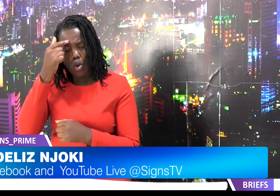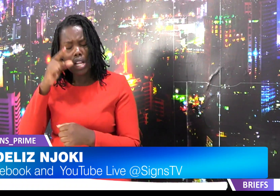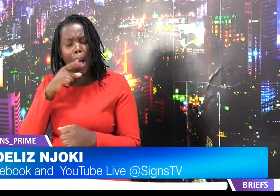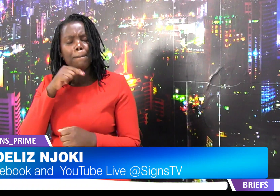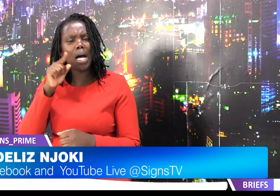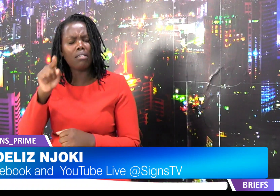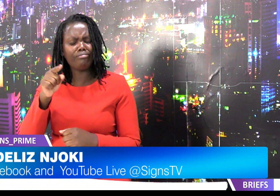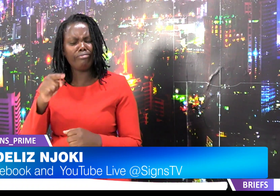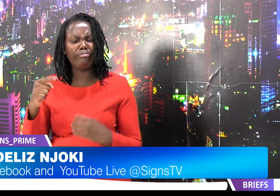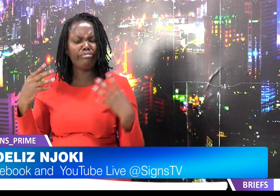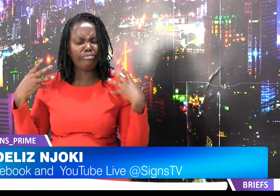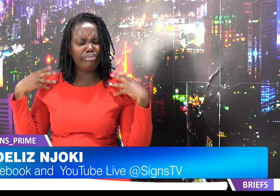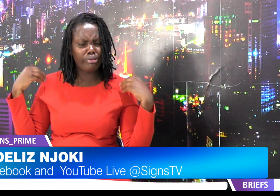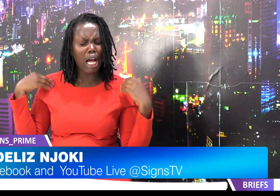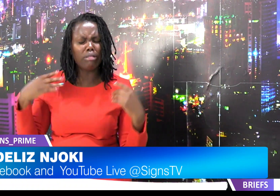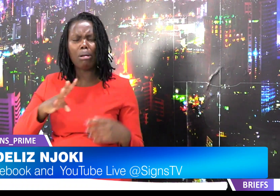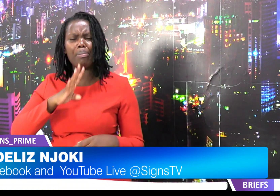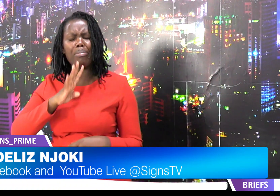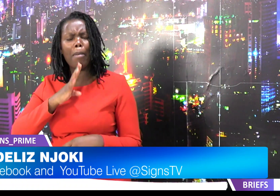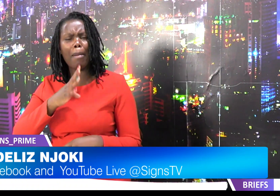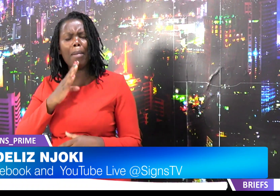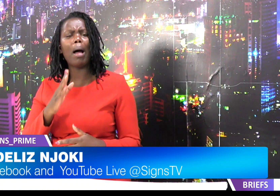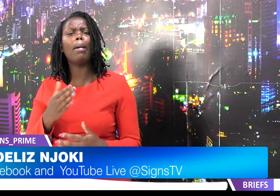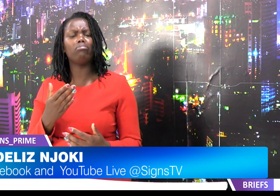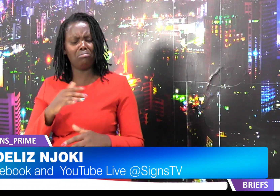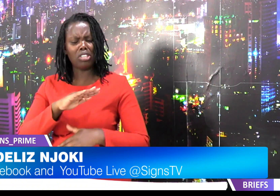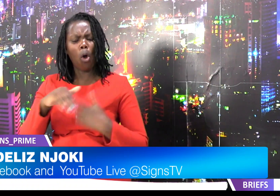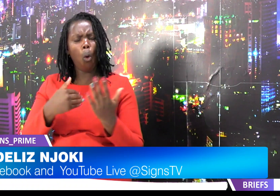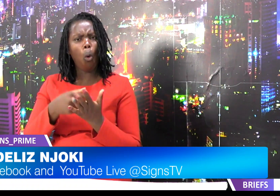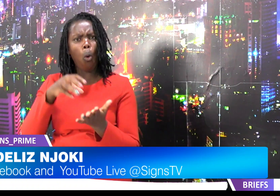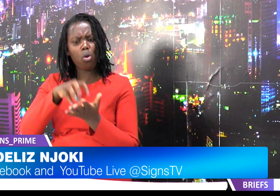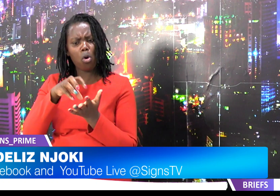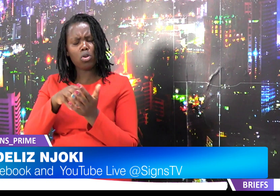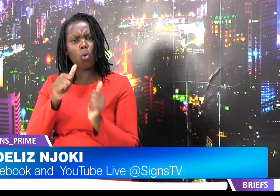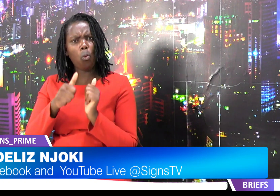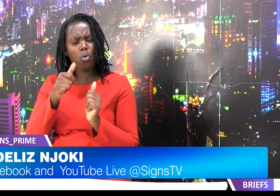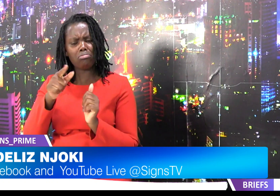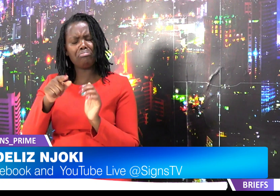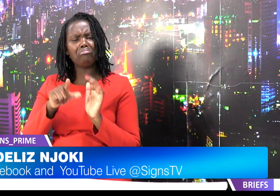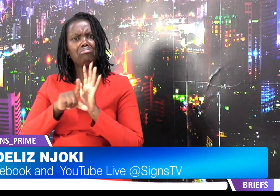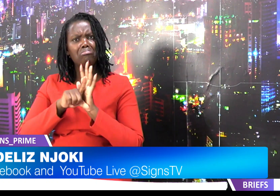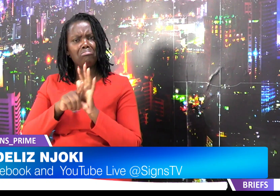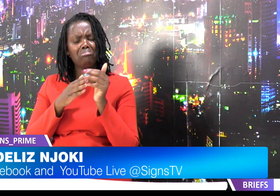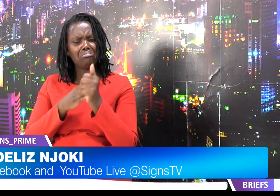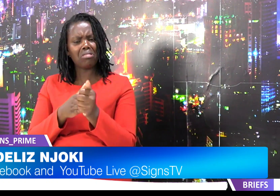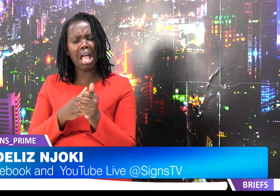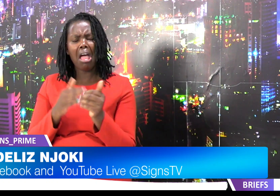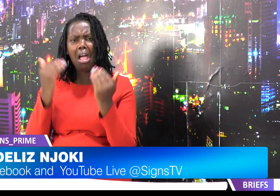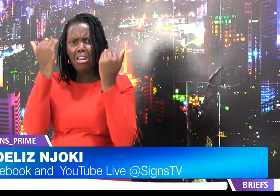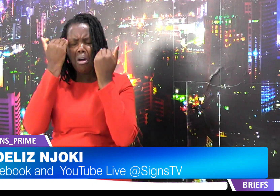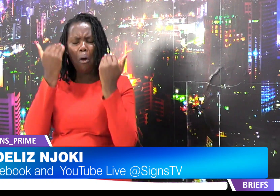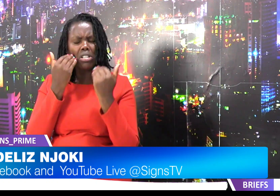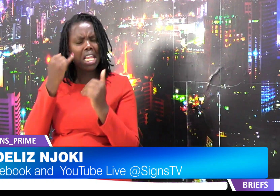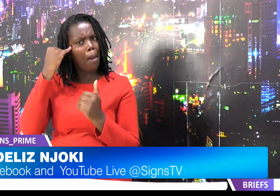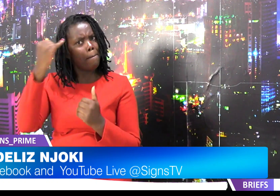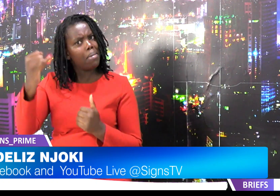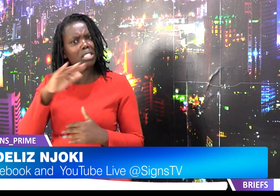I don't know if where we're going to be safe, because if a man is able to go to court and win cases as a lawyer,